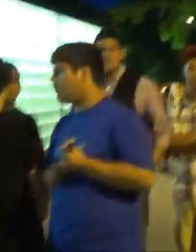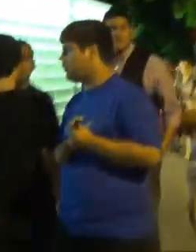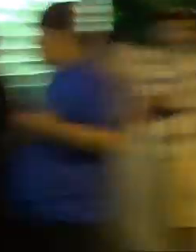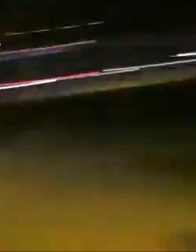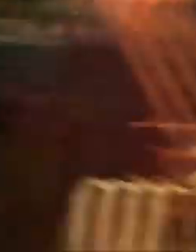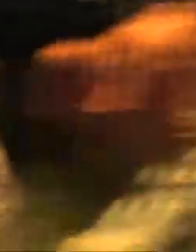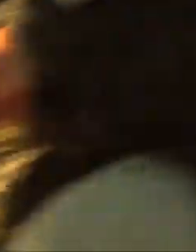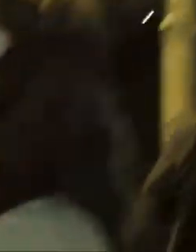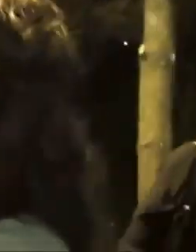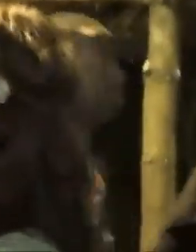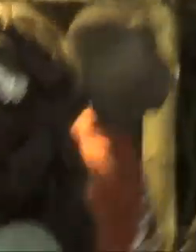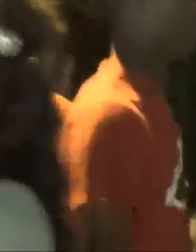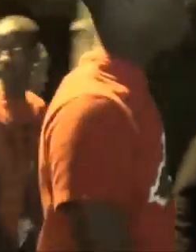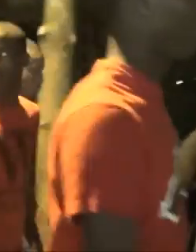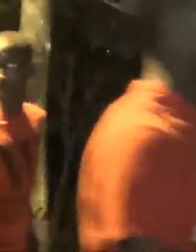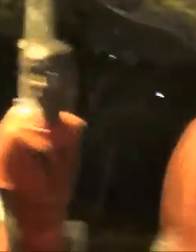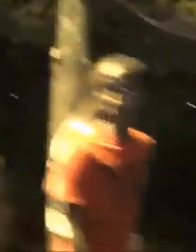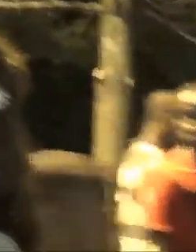turn the flash on!